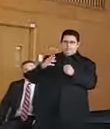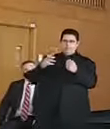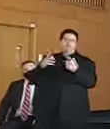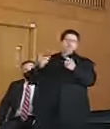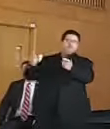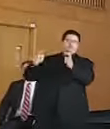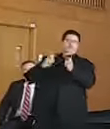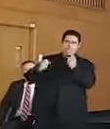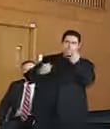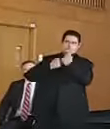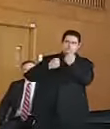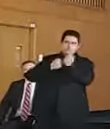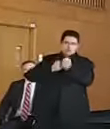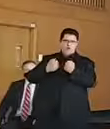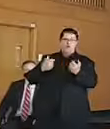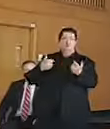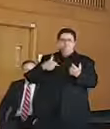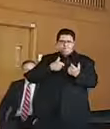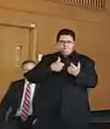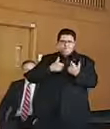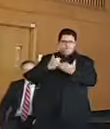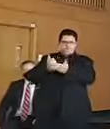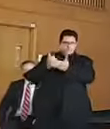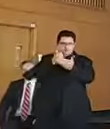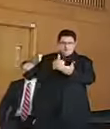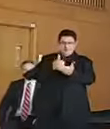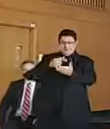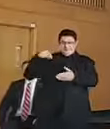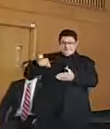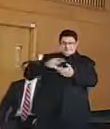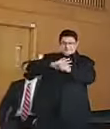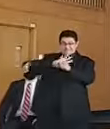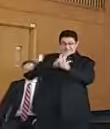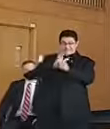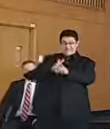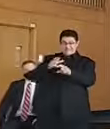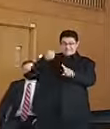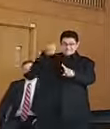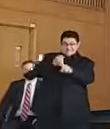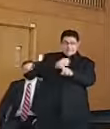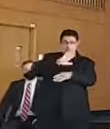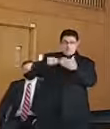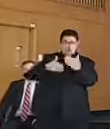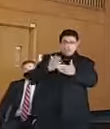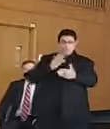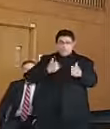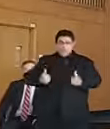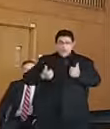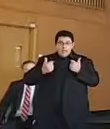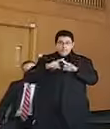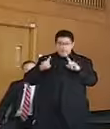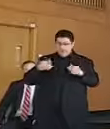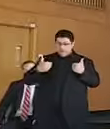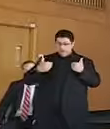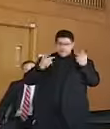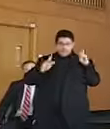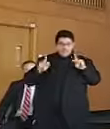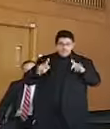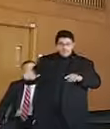address digital equity in our region. This pandemic has impacted all of our lives, but for young people and